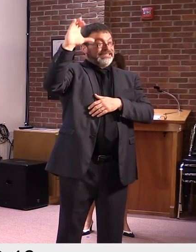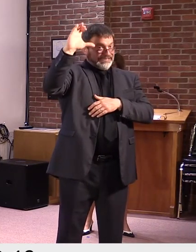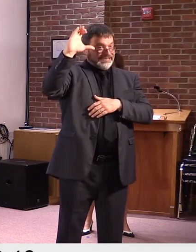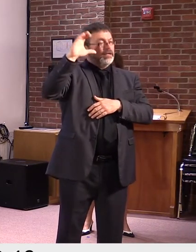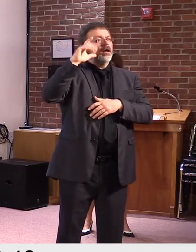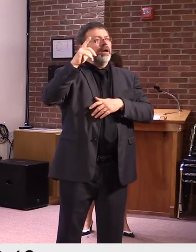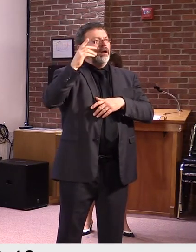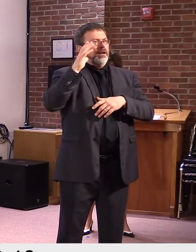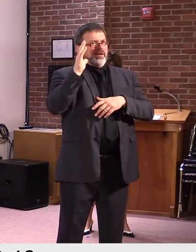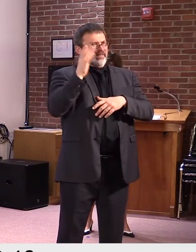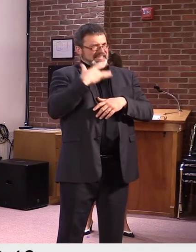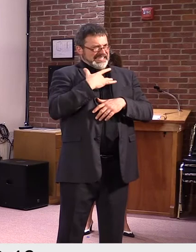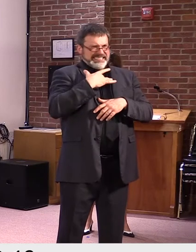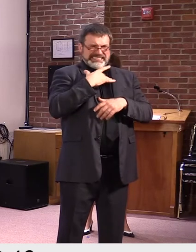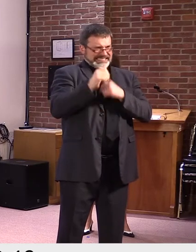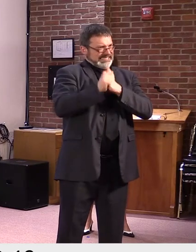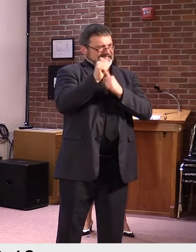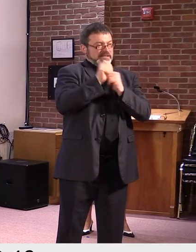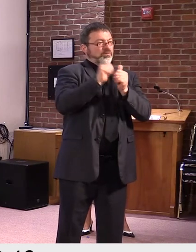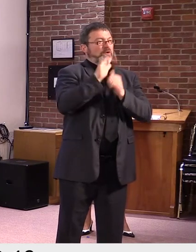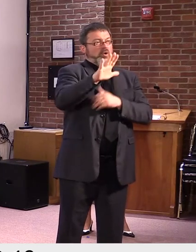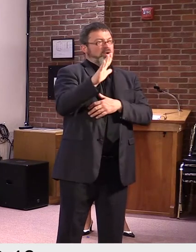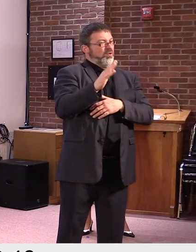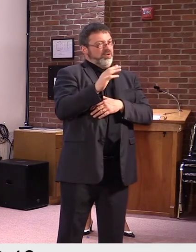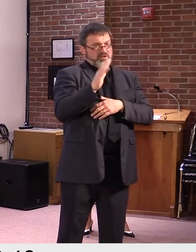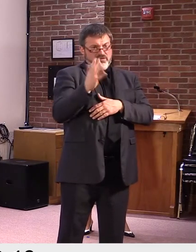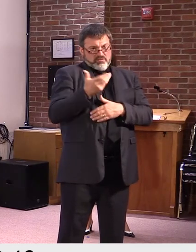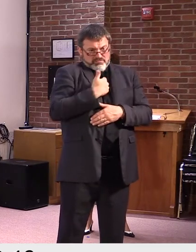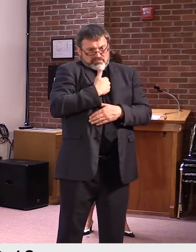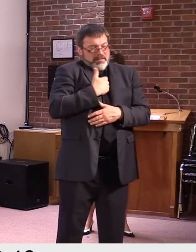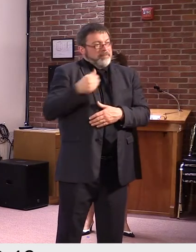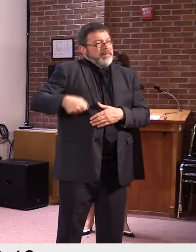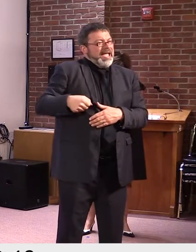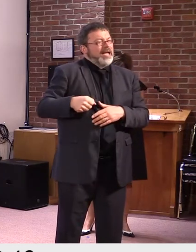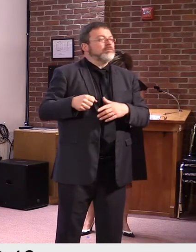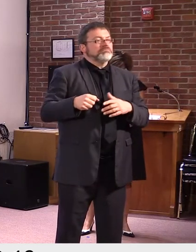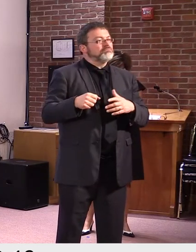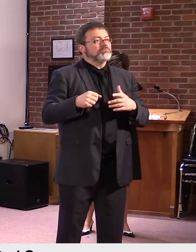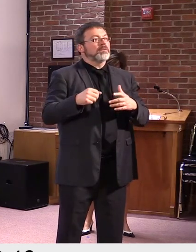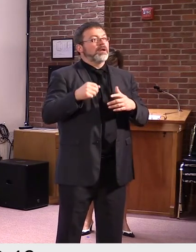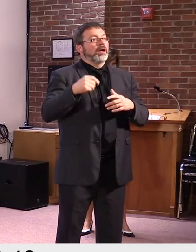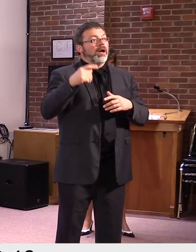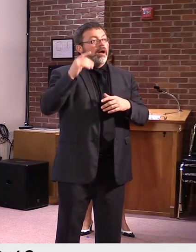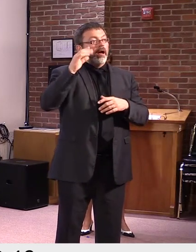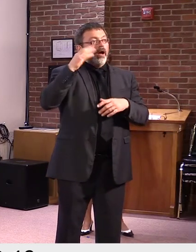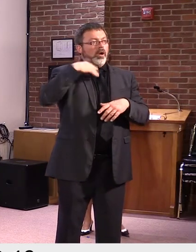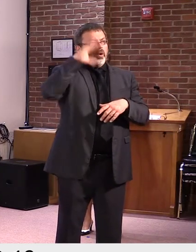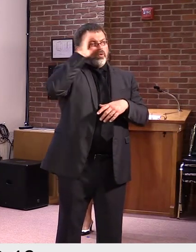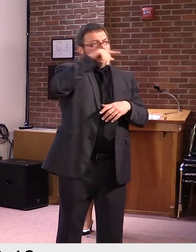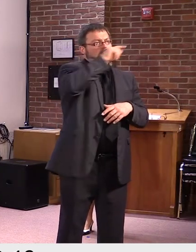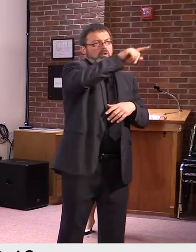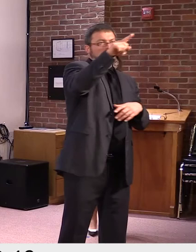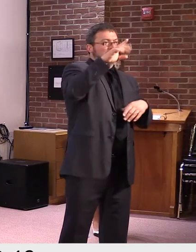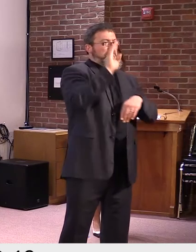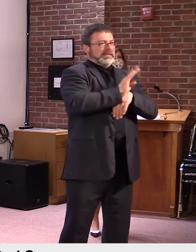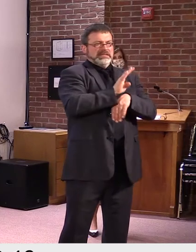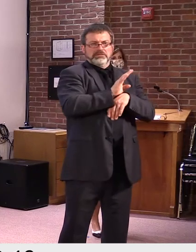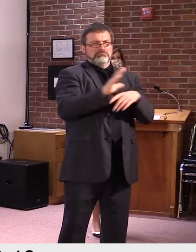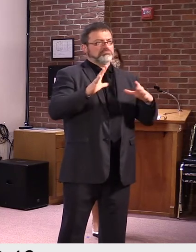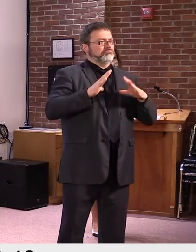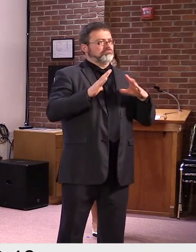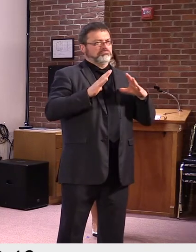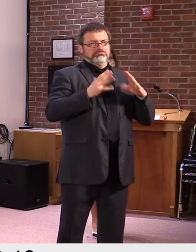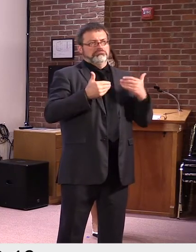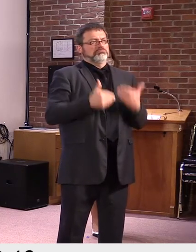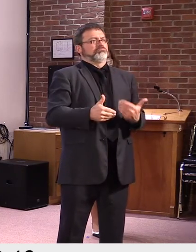And we've heard positive response from a number of retailers in resuming the use of reusable bags, although in some instances requiring customers